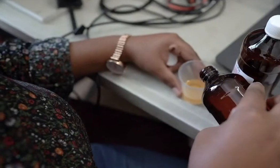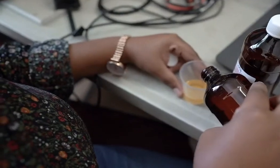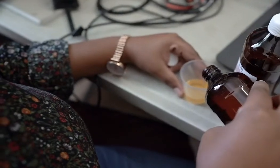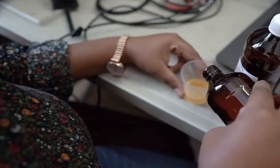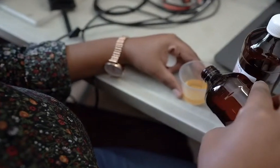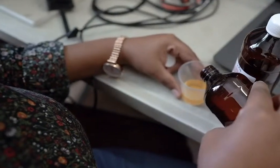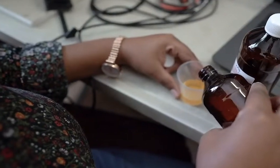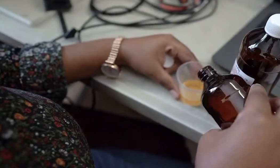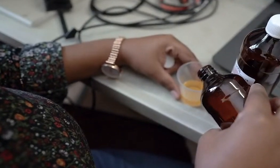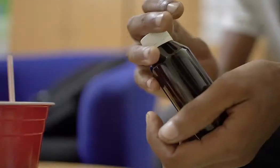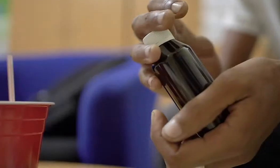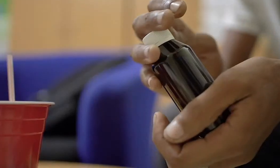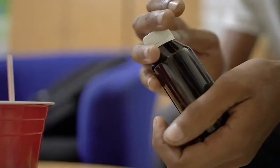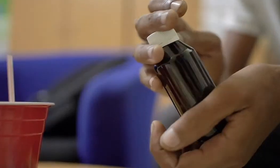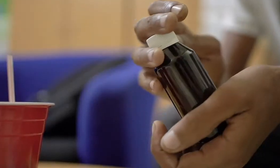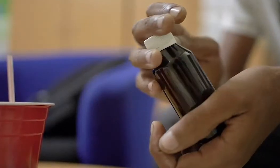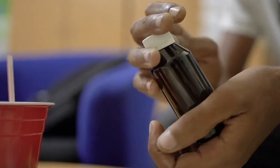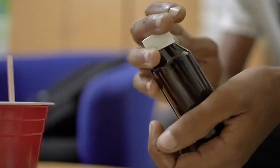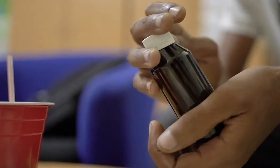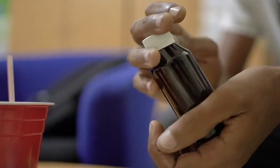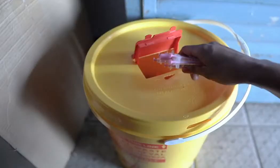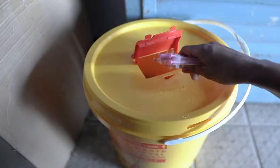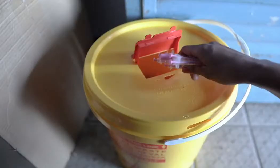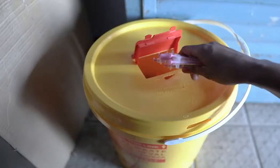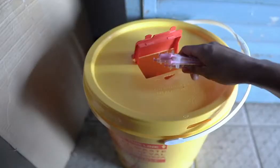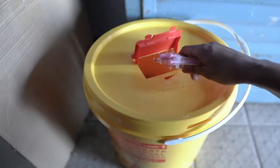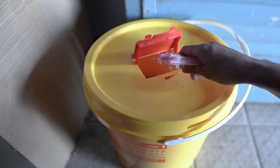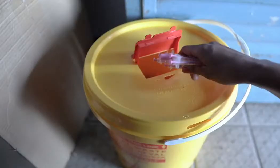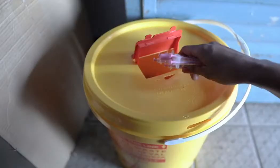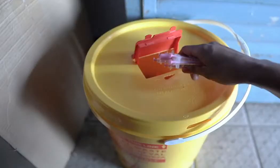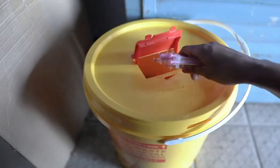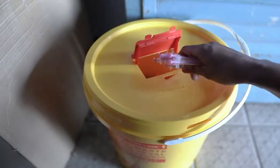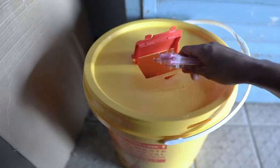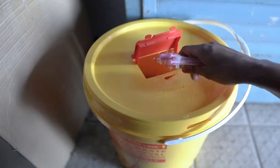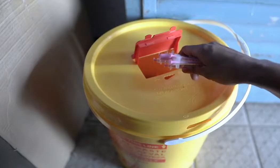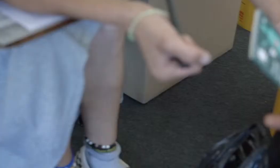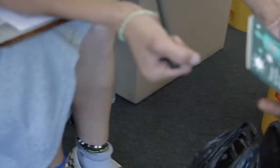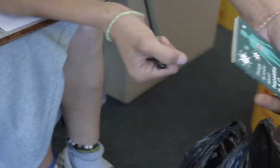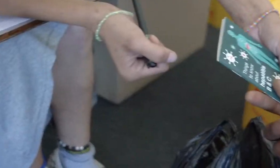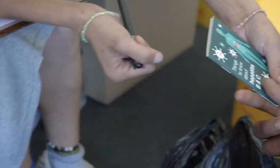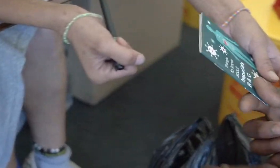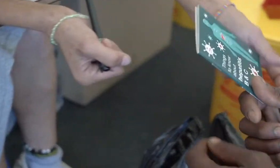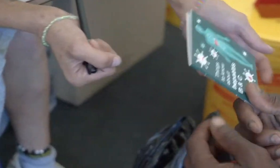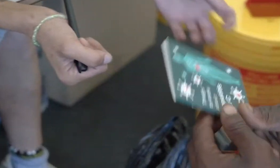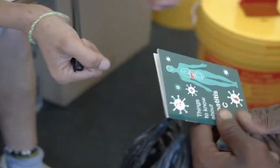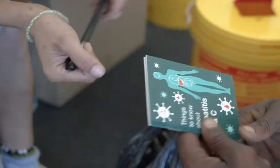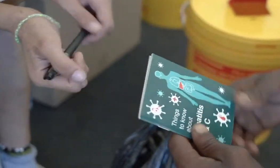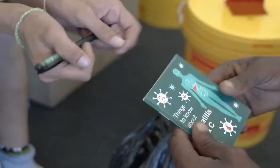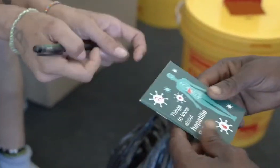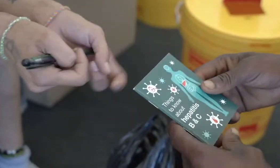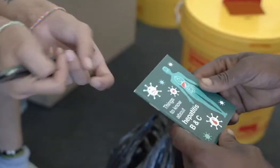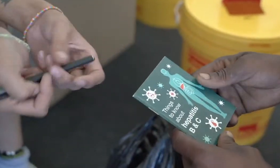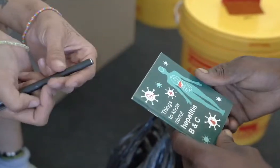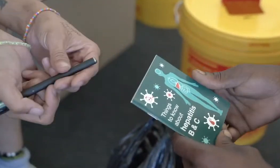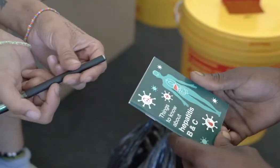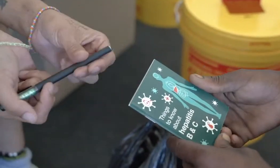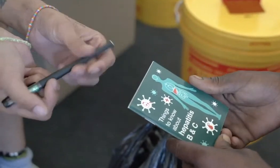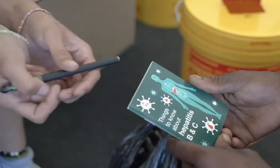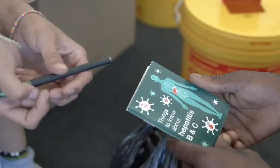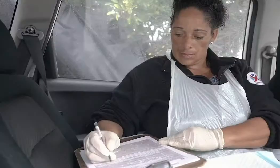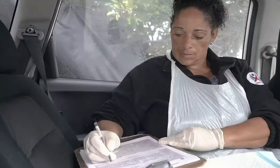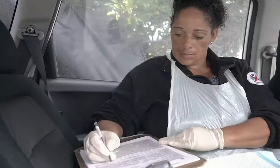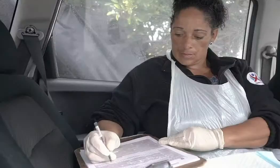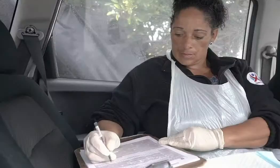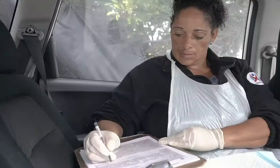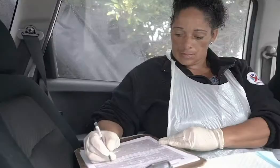harm reduction programs that include opioid substitution therapy, they include needle syringe services, and to some degree include some hepatitis screening